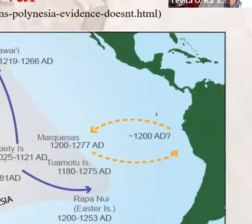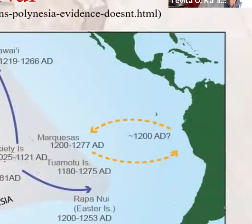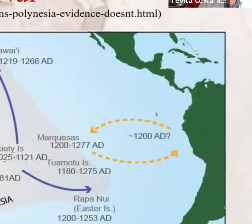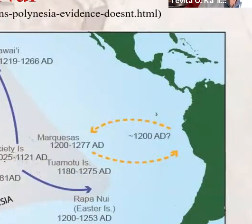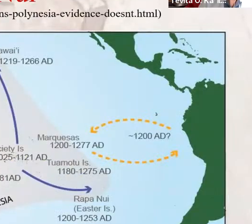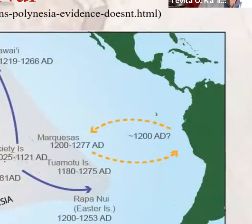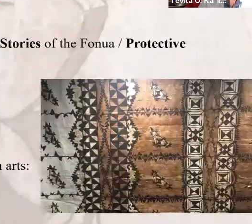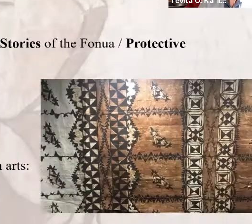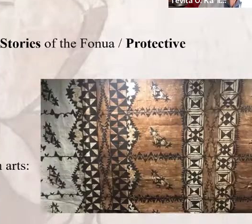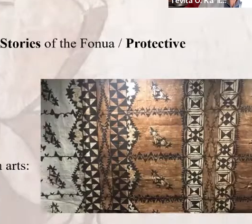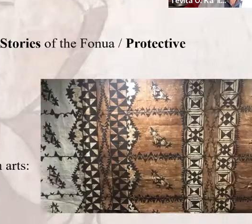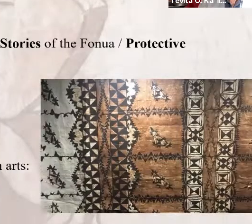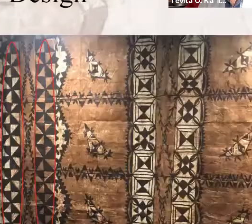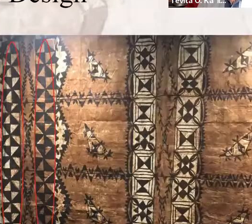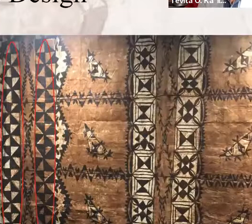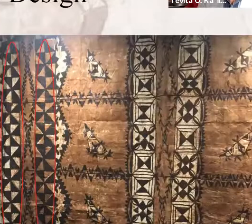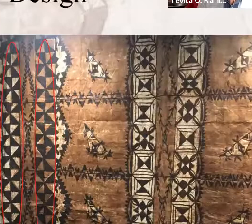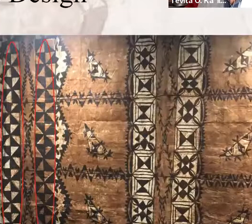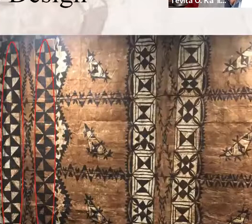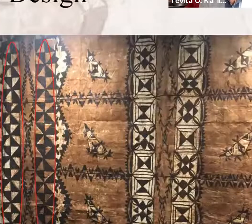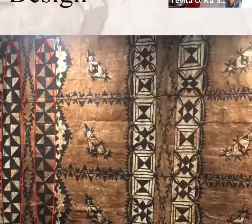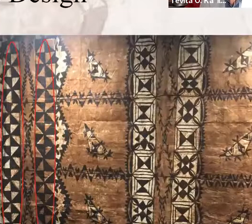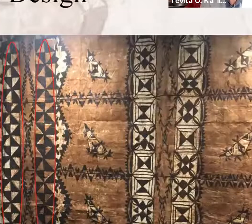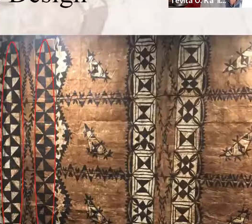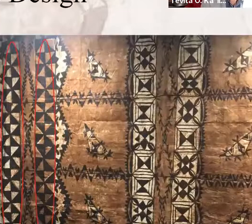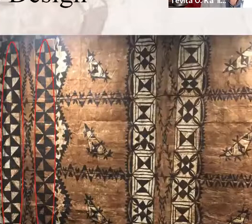Yeah. All right. Two, here we go.